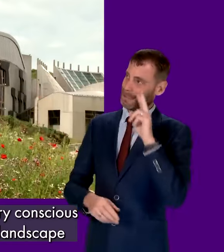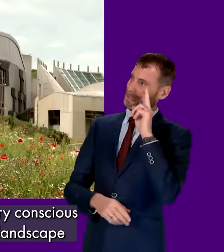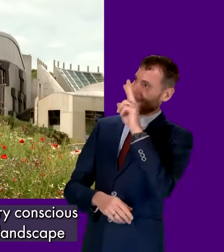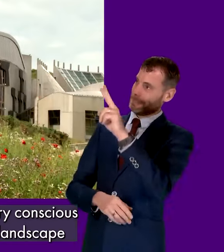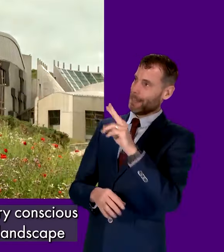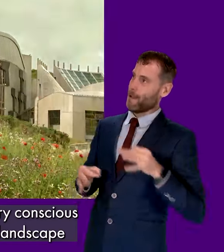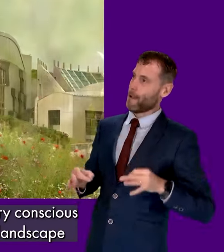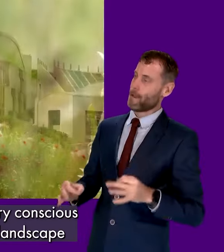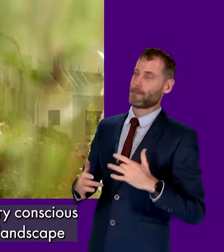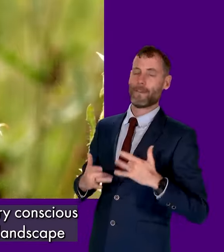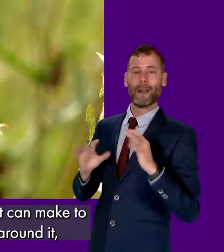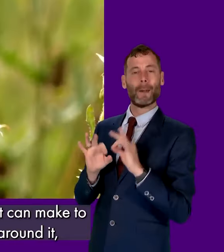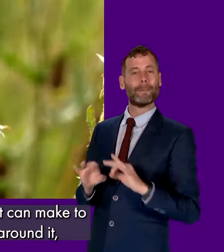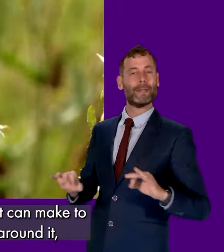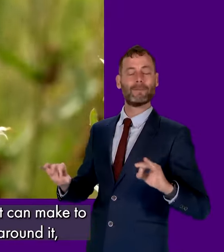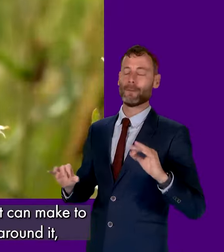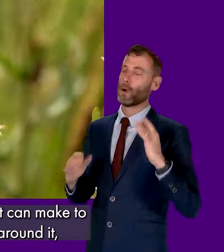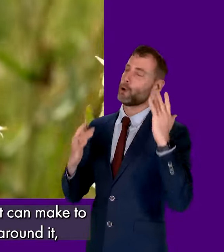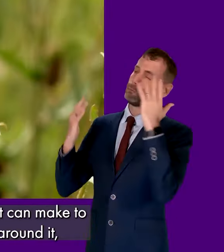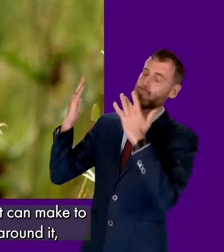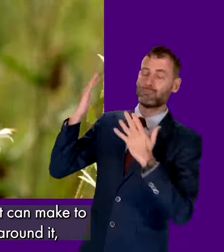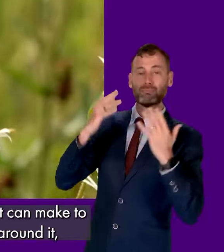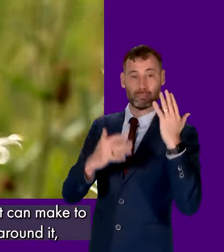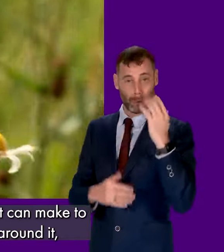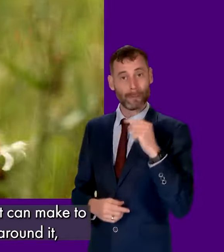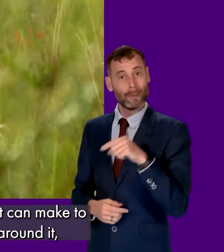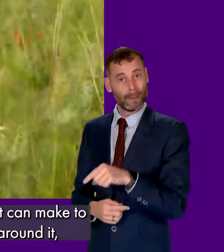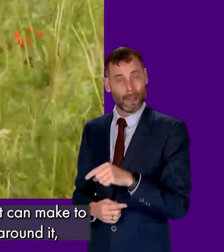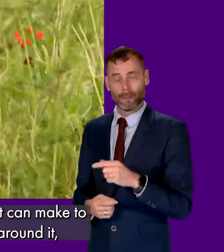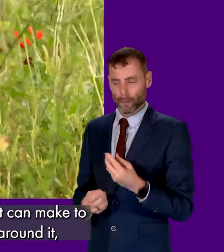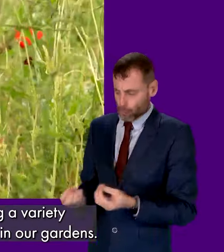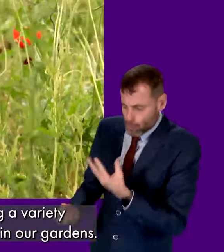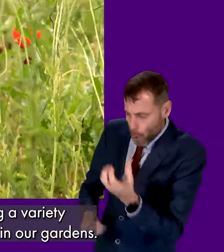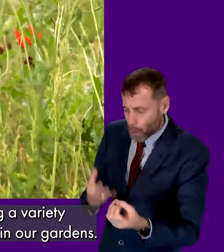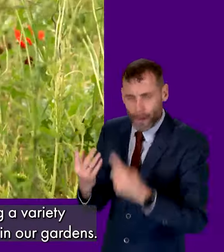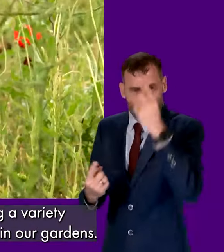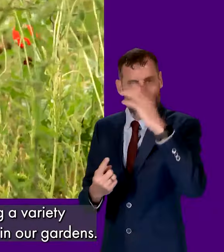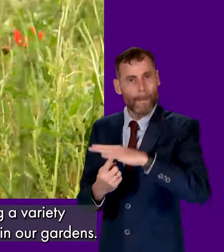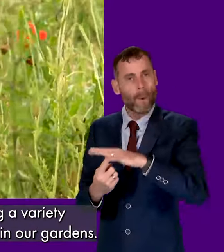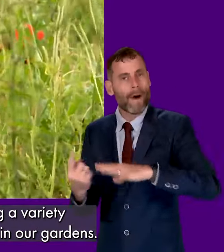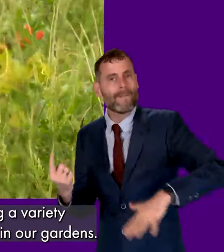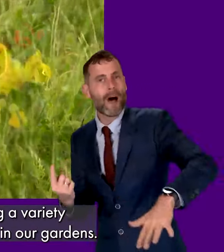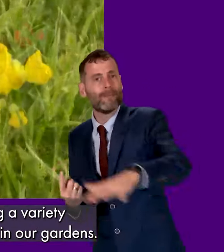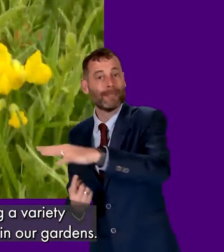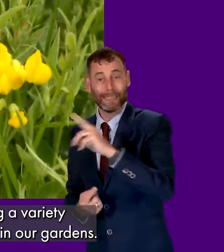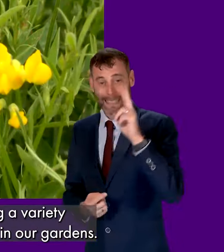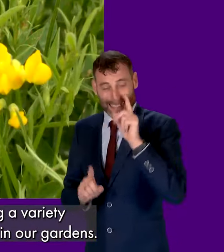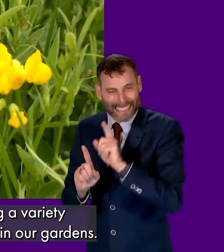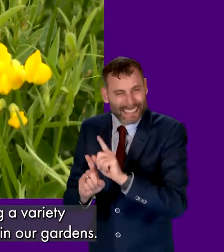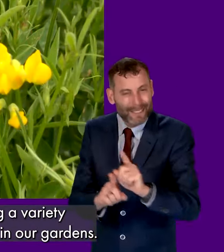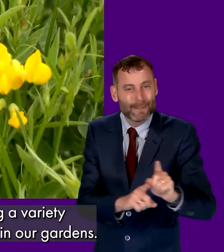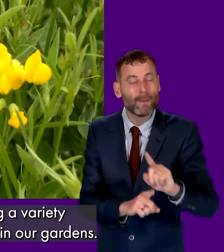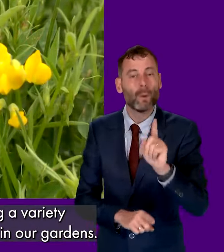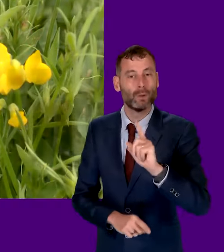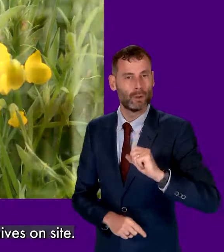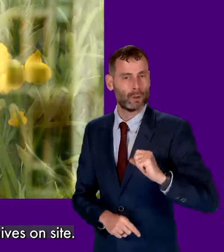conscious of its place in the landscape and the contribution it can make to the environment around it. As well as planting a variety of Scottish wildflowers in